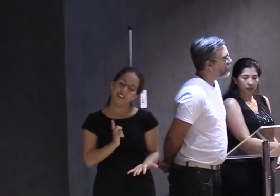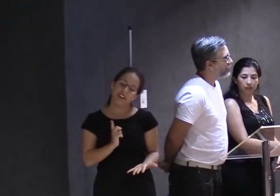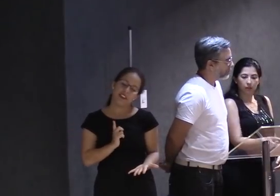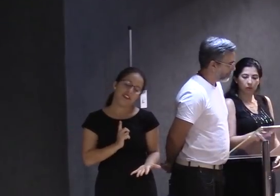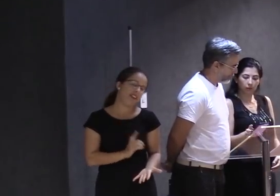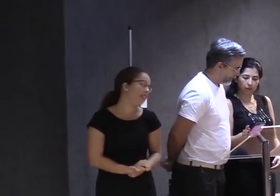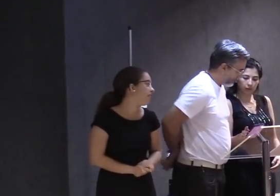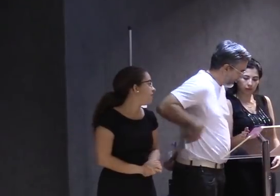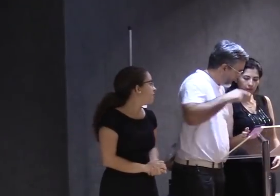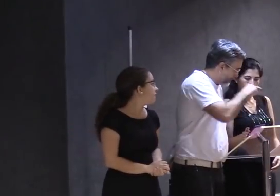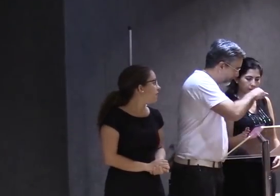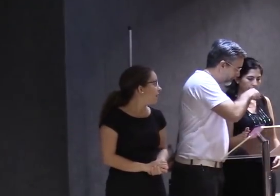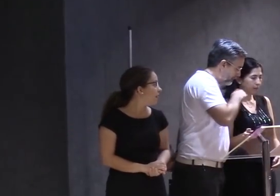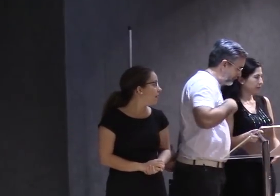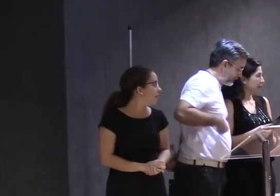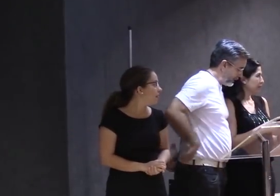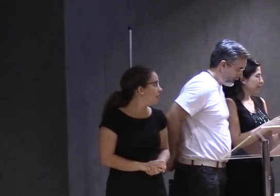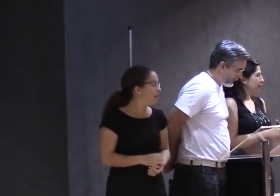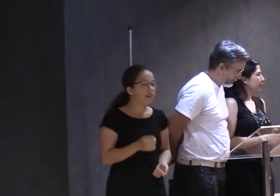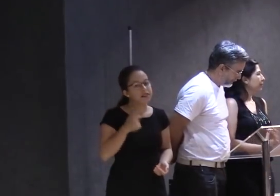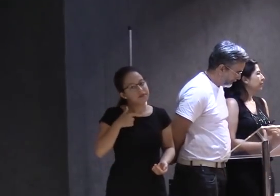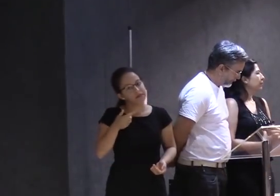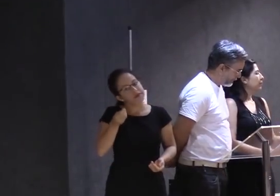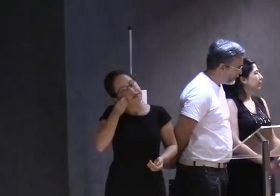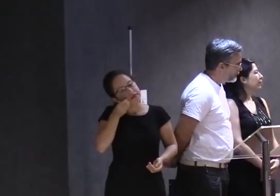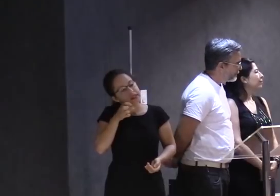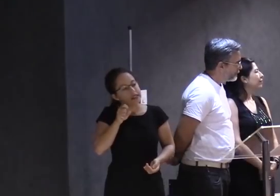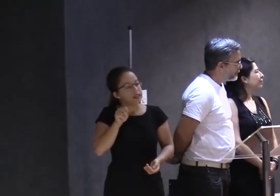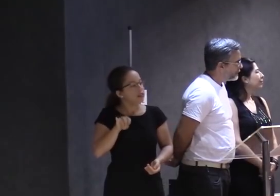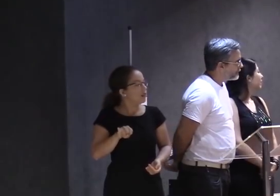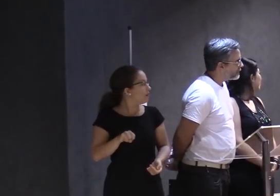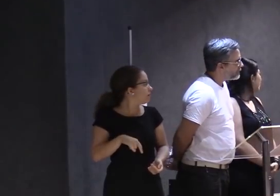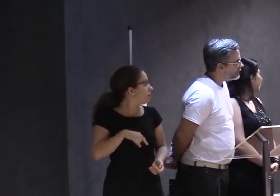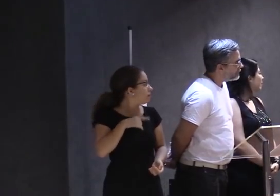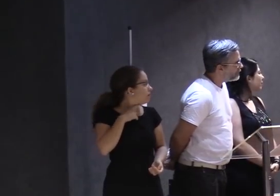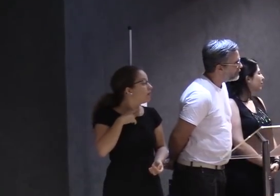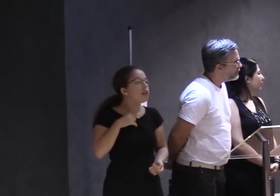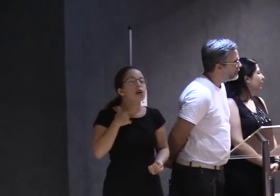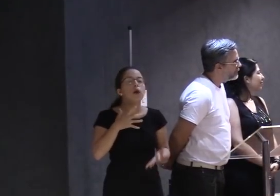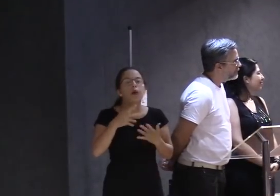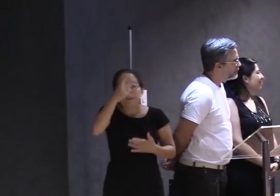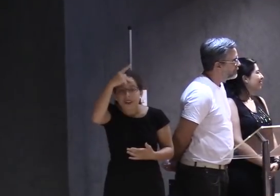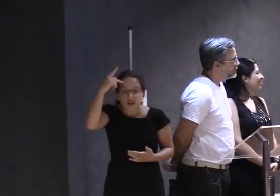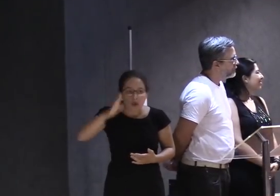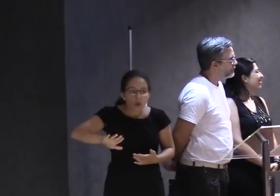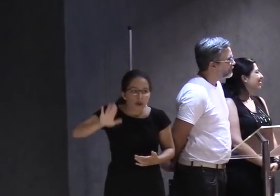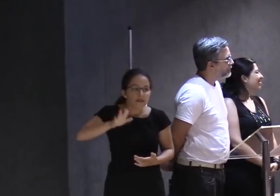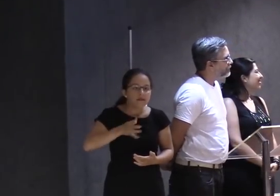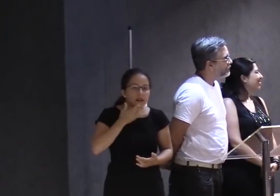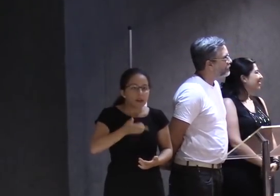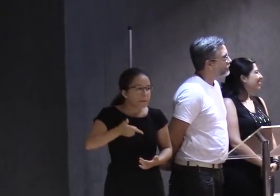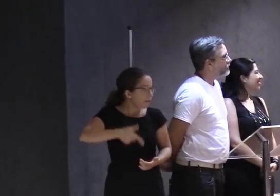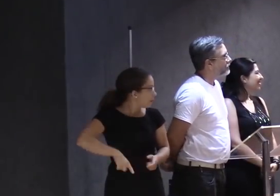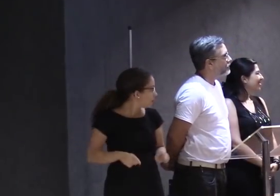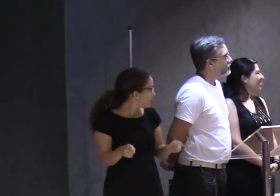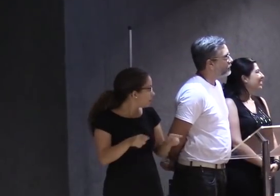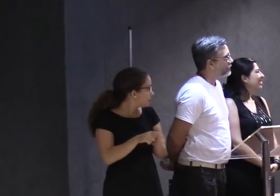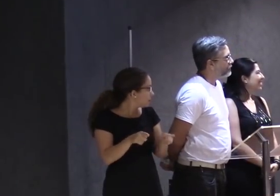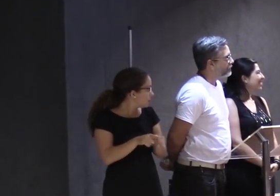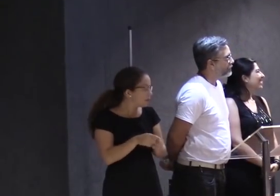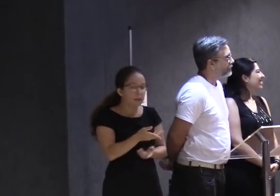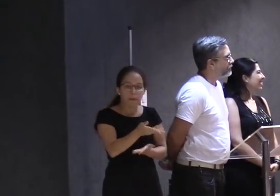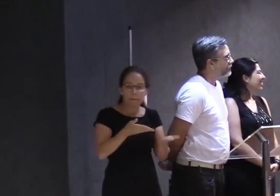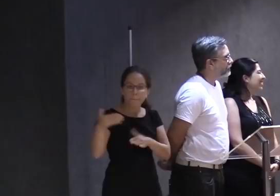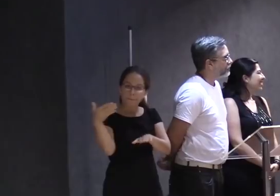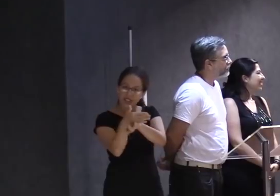para vocês. Since again I don't want to be the one talking here all the time, the talking head, I want you to